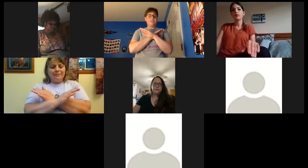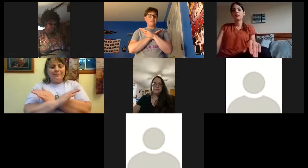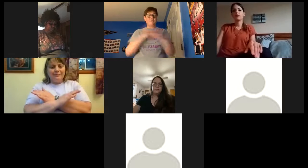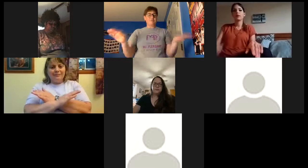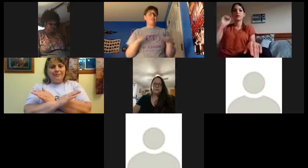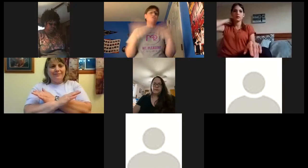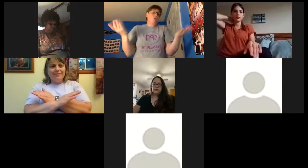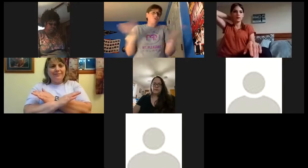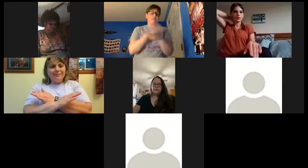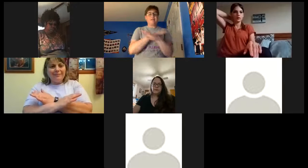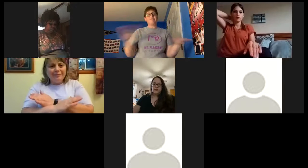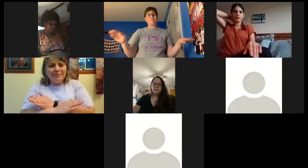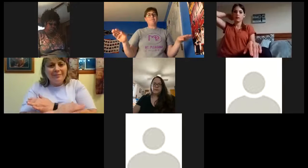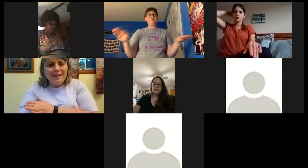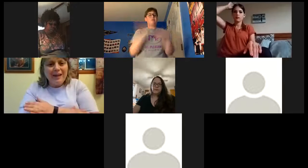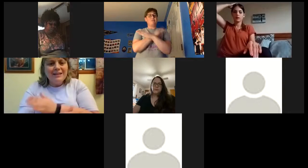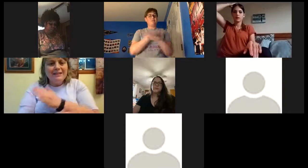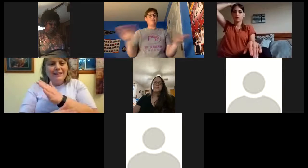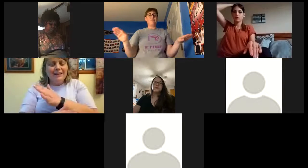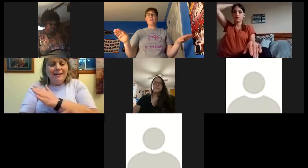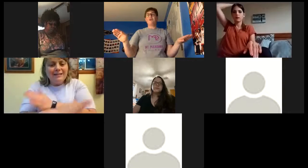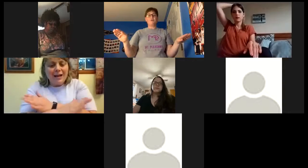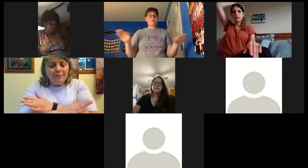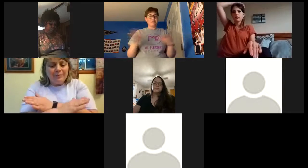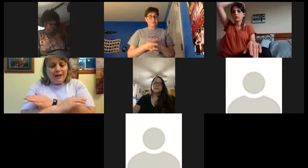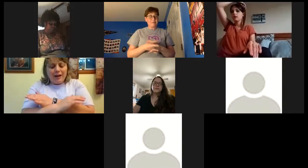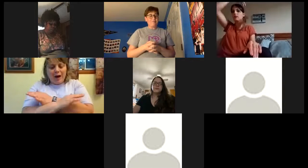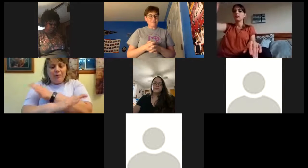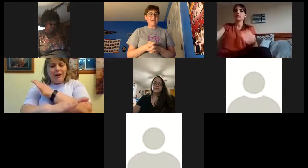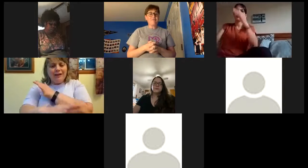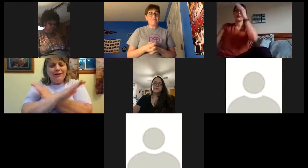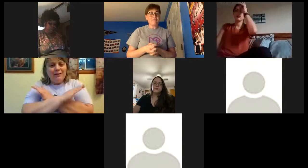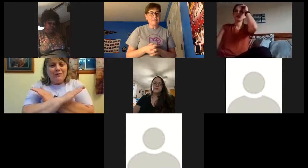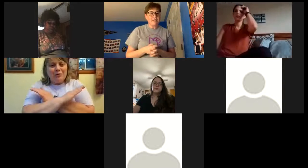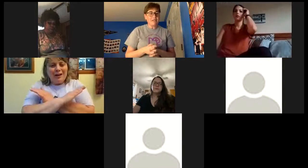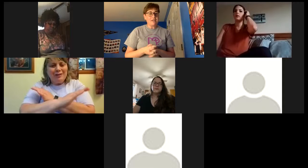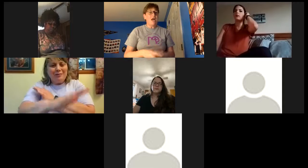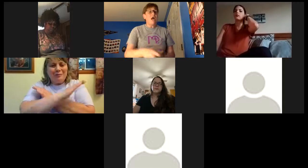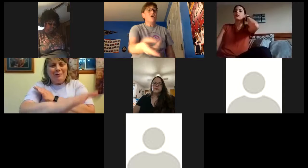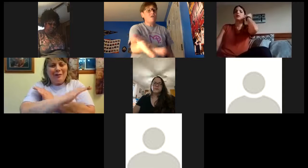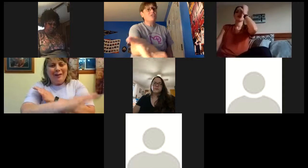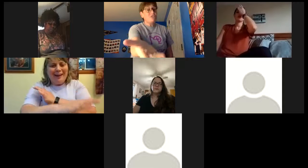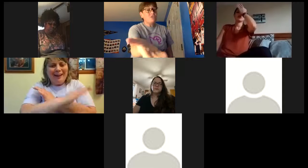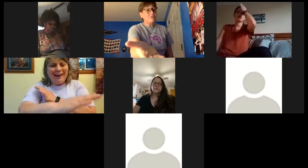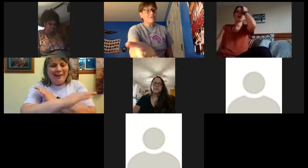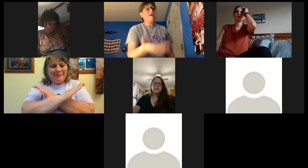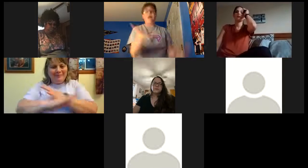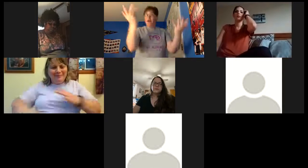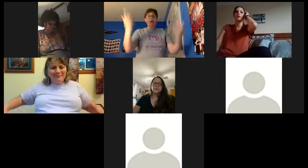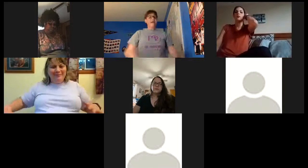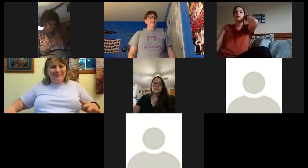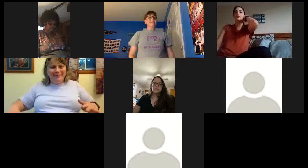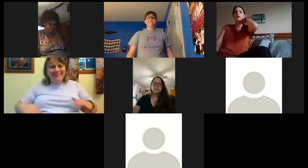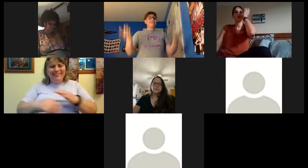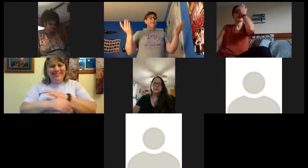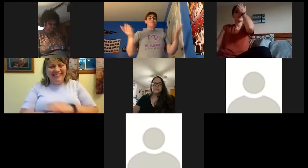That's, you know, just don't do that. Don't. See, I'm right-handed, and it was more natural to put my right hand out.